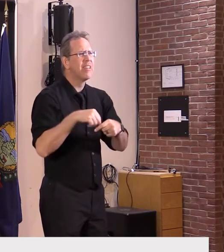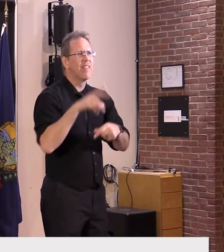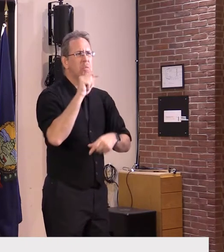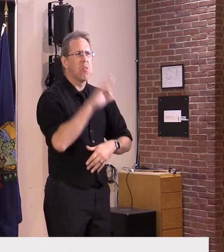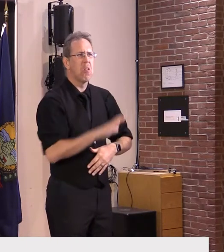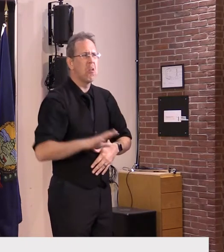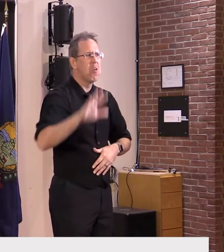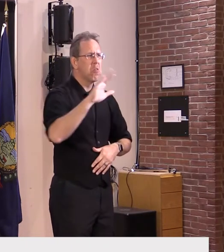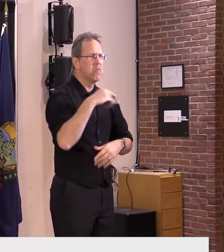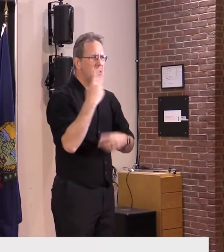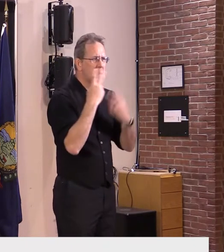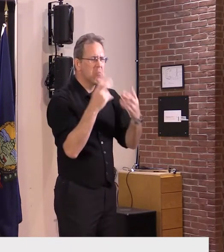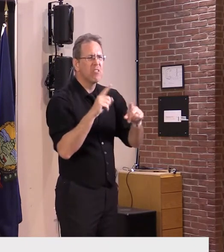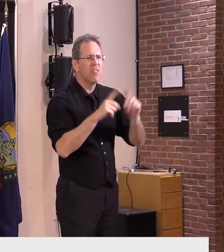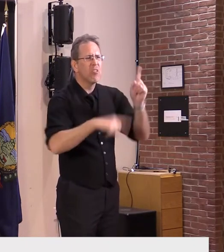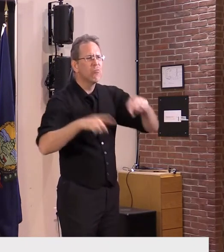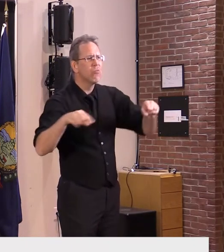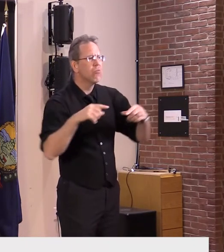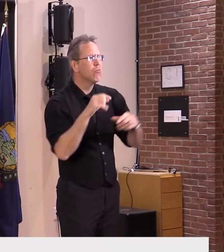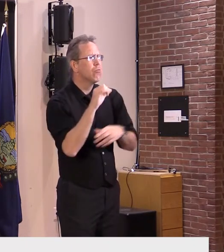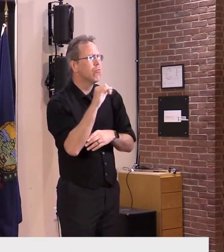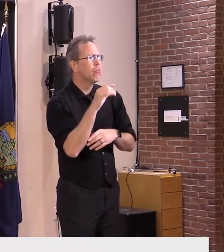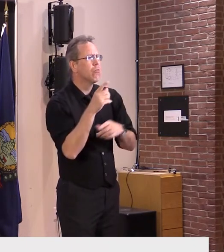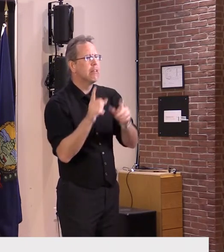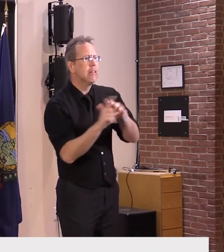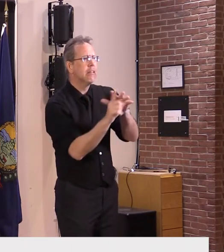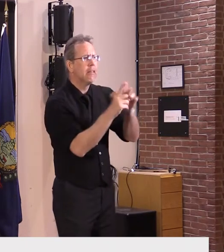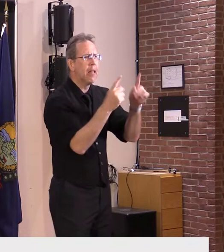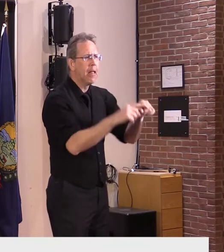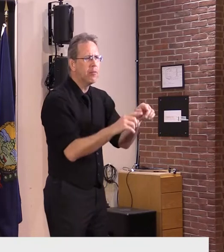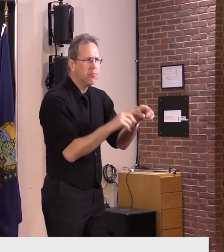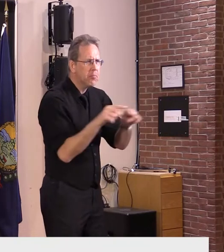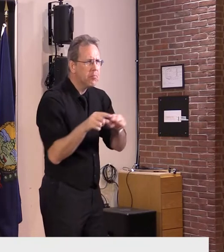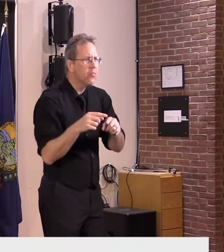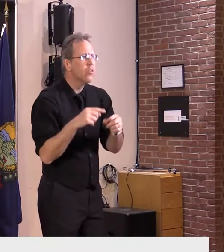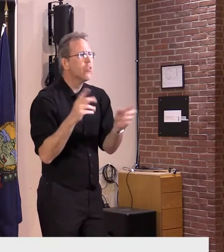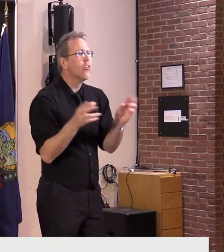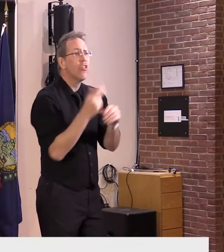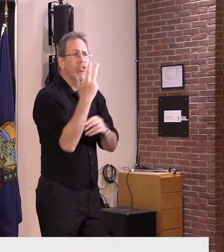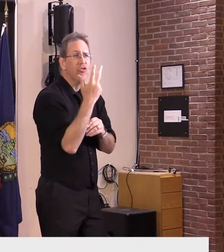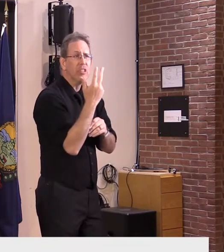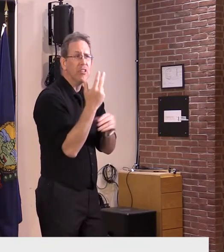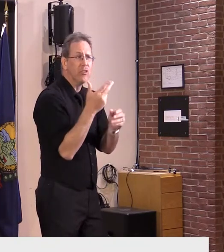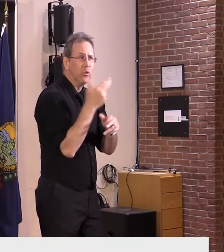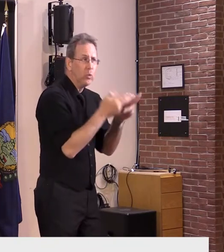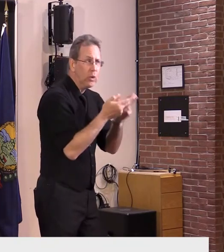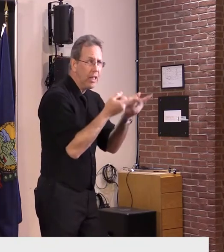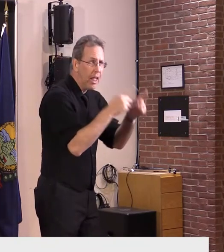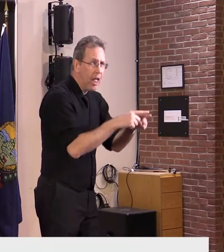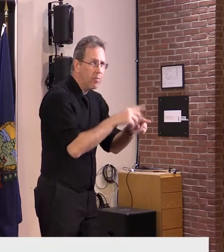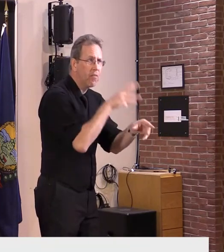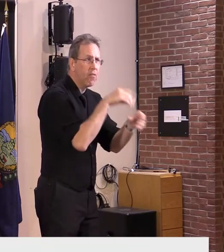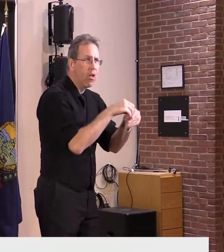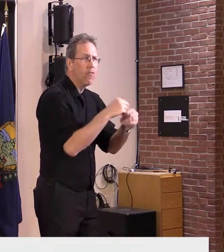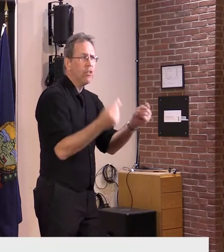from firearm homicides, there were three, shootings with non-lethal injuries, there's been eight so